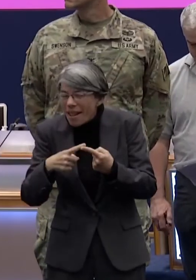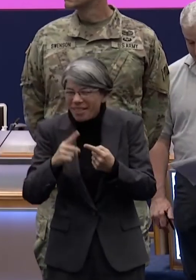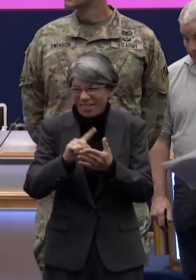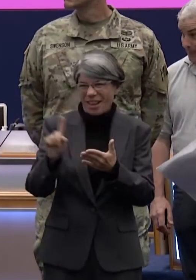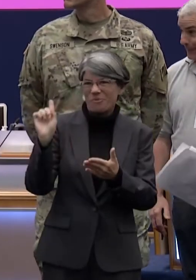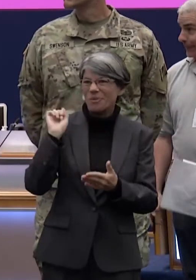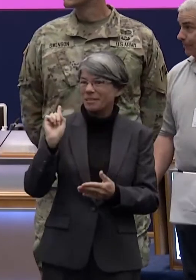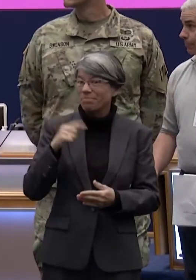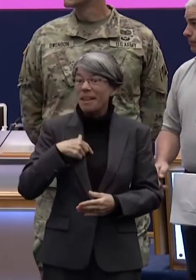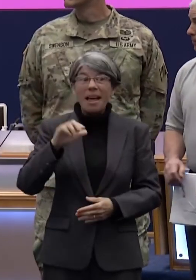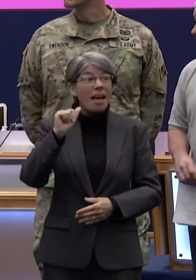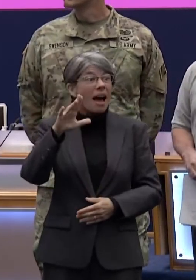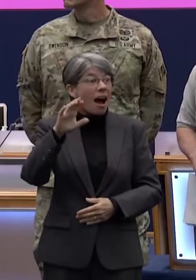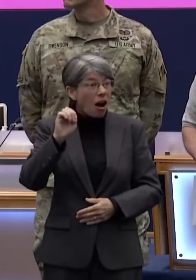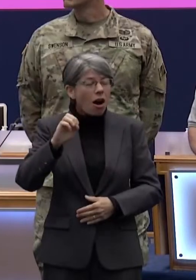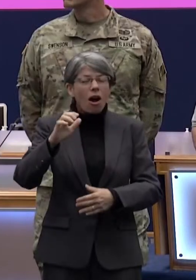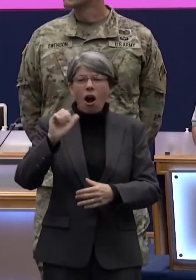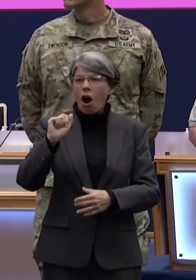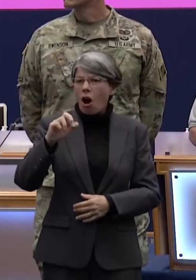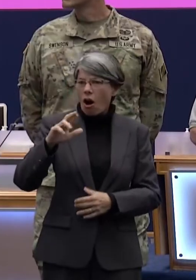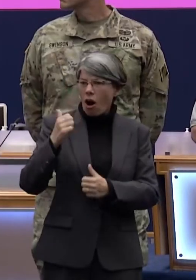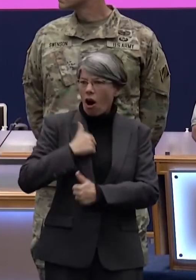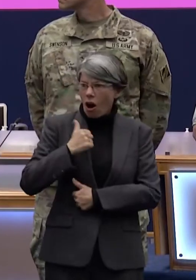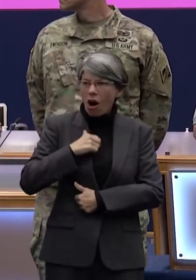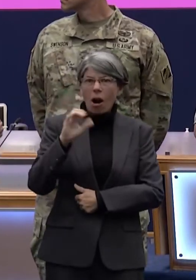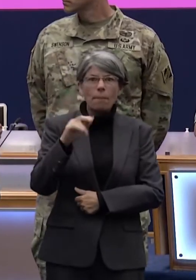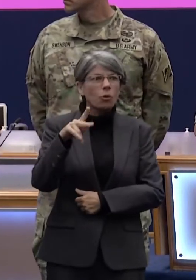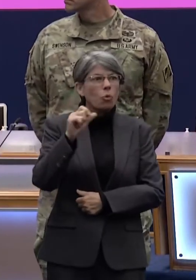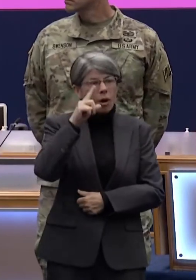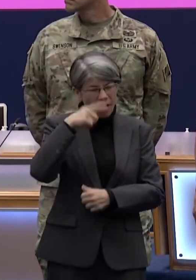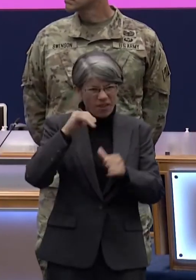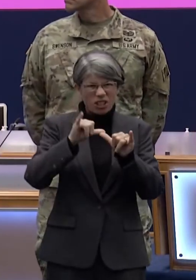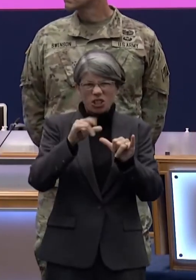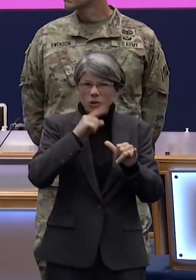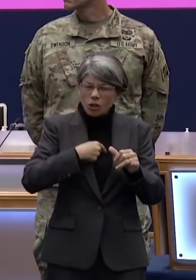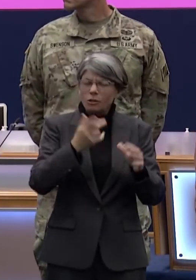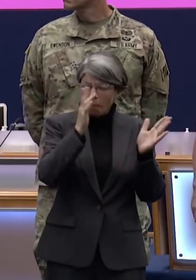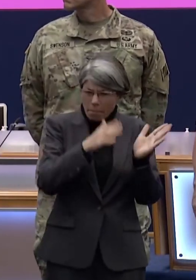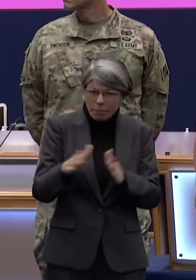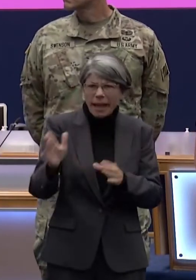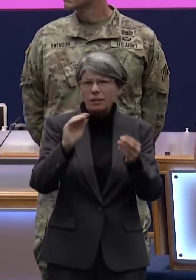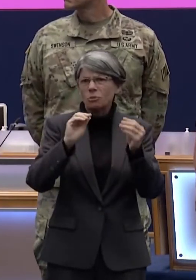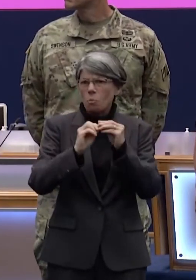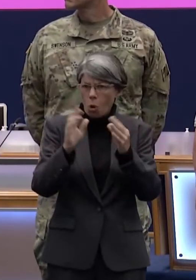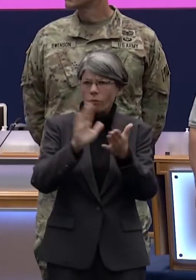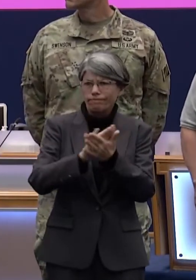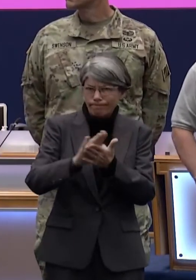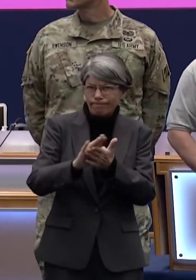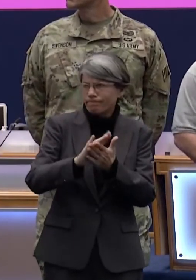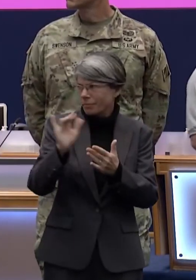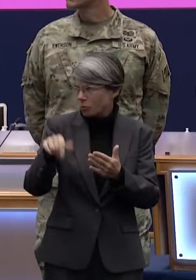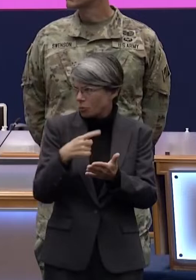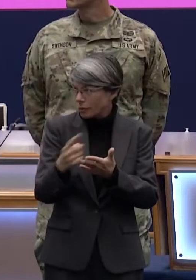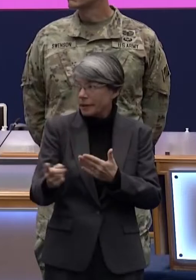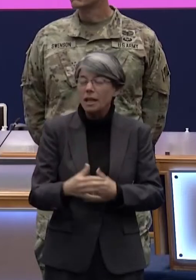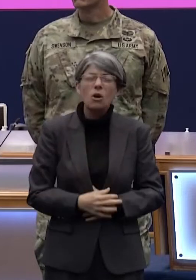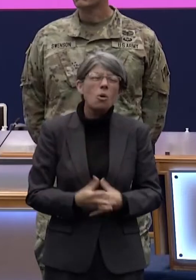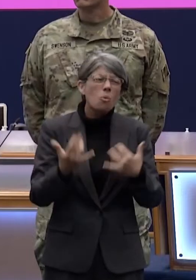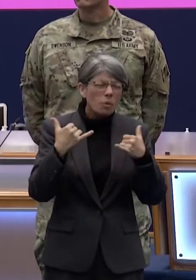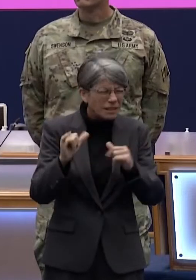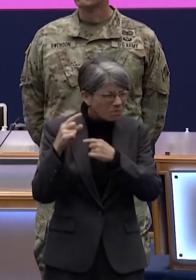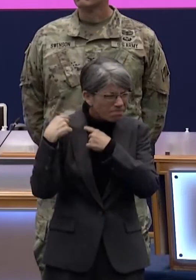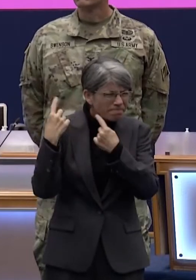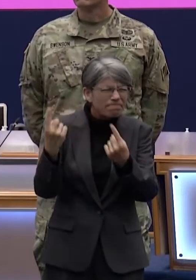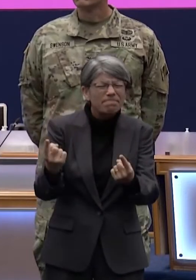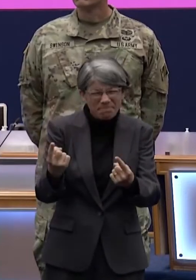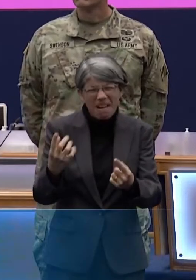U.S. Army Corps of Engineers is gearing up to get more properties cleared this week. We still have a long way to go,